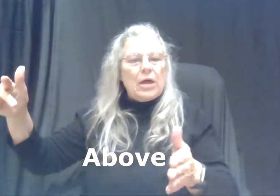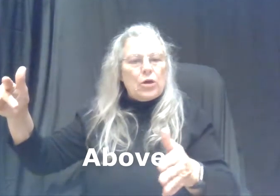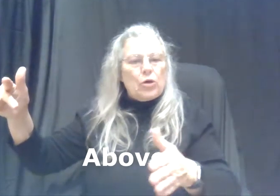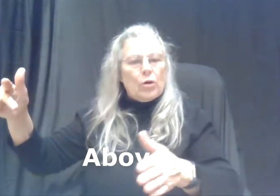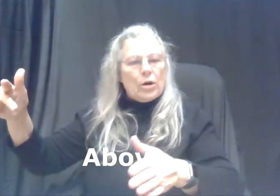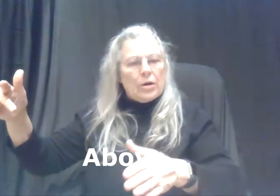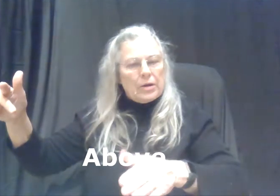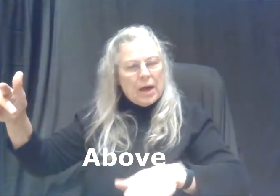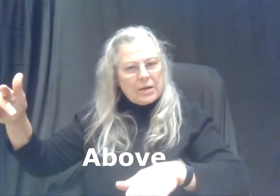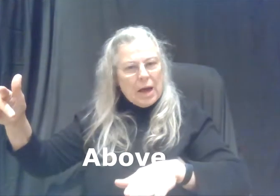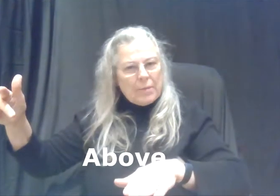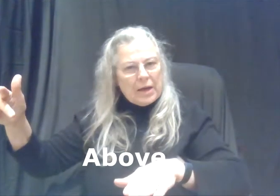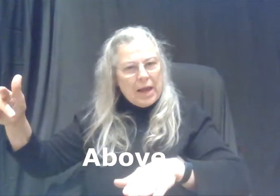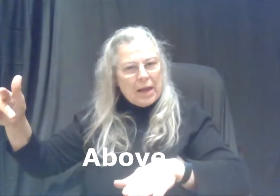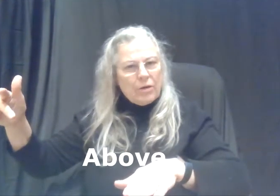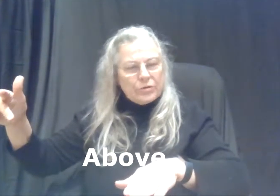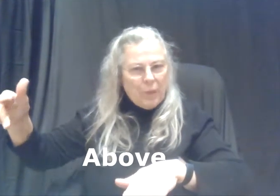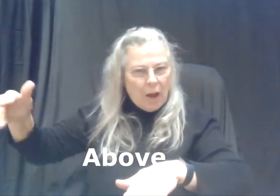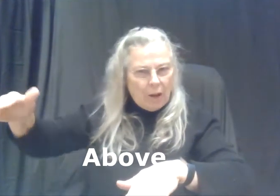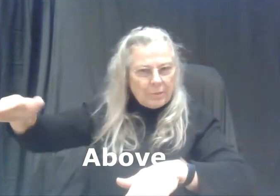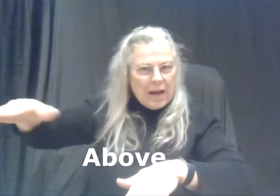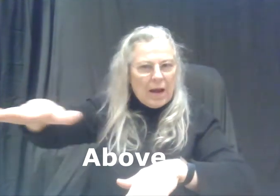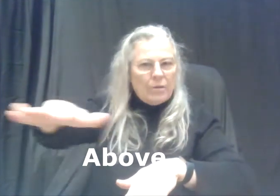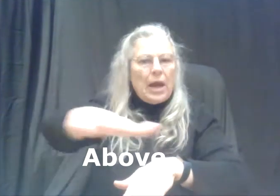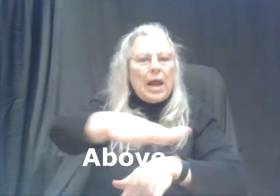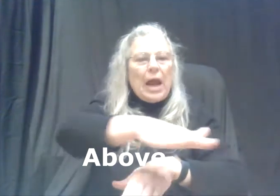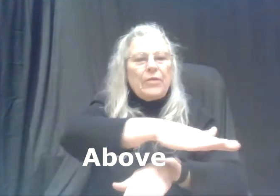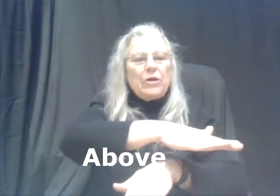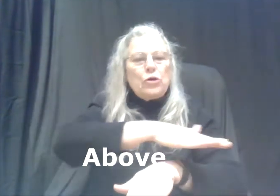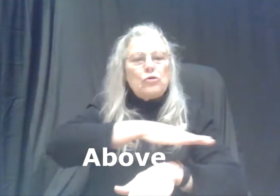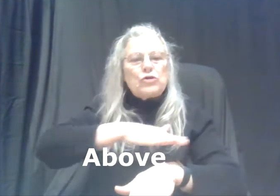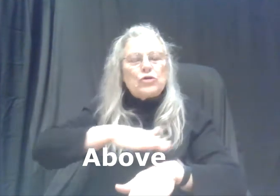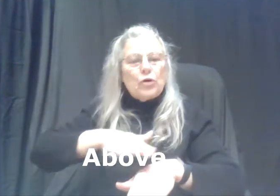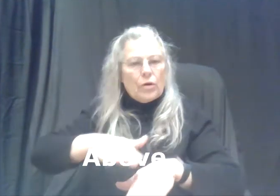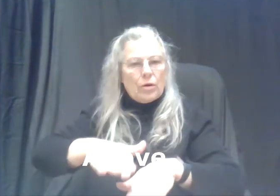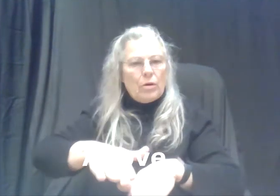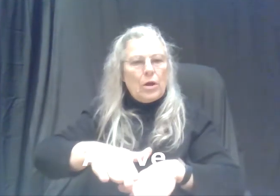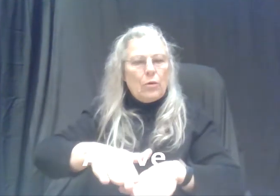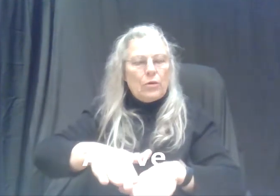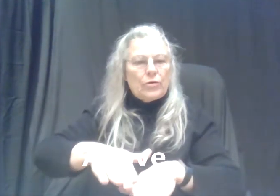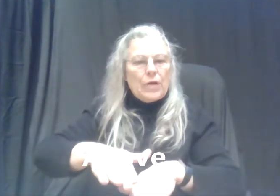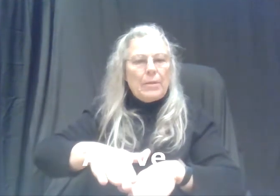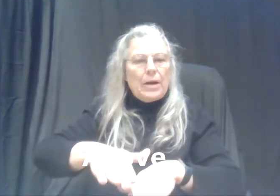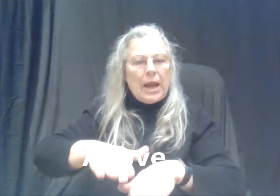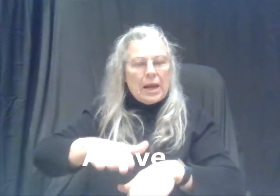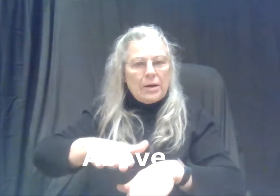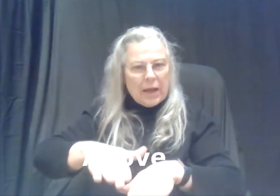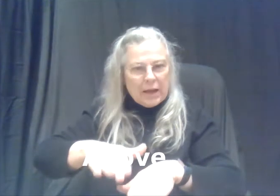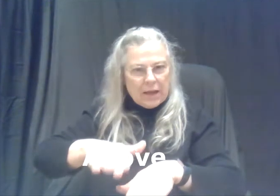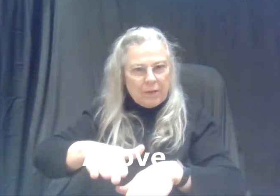your non-dominant hand goes palm down, and then you circle with your dominant hand, again, palm